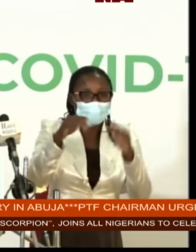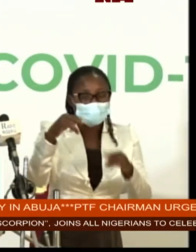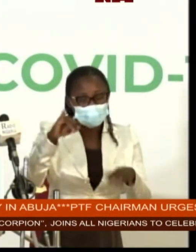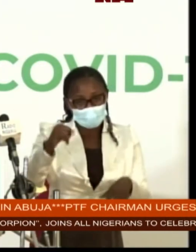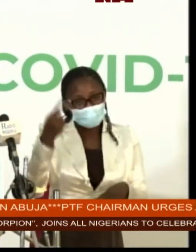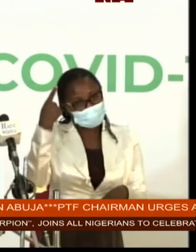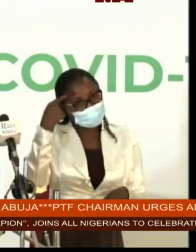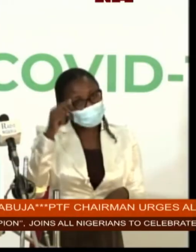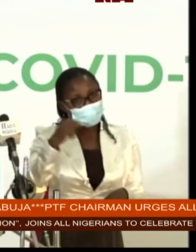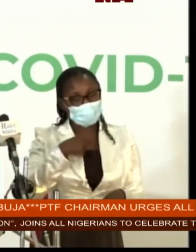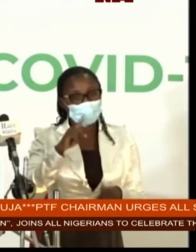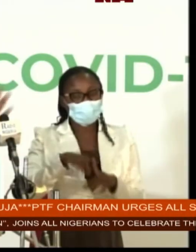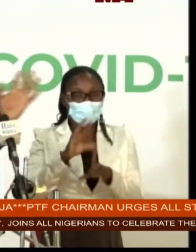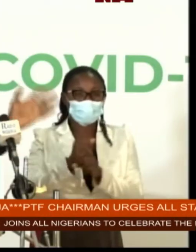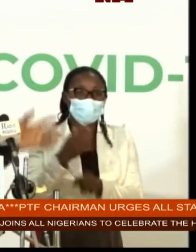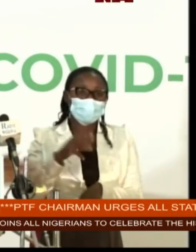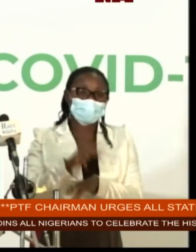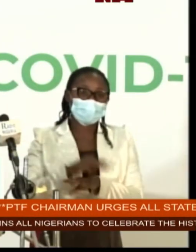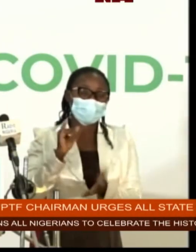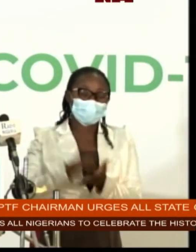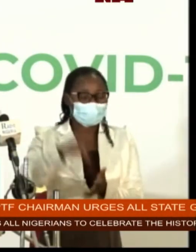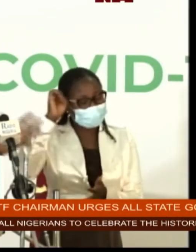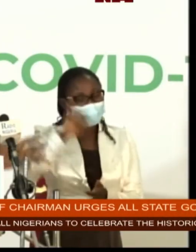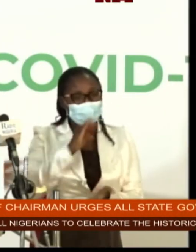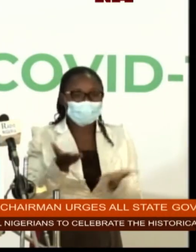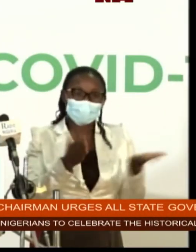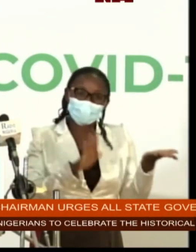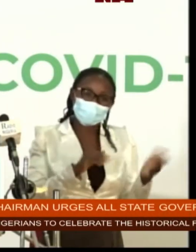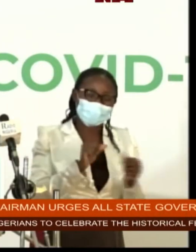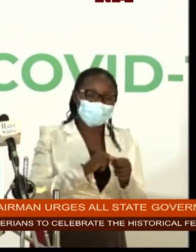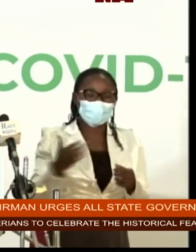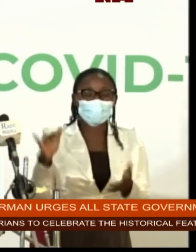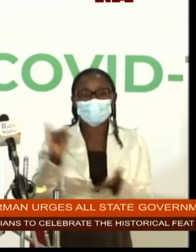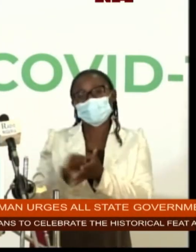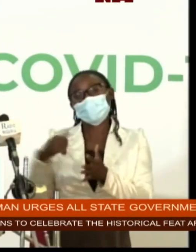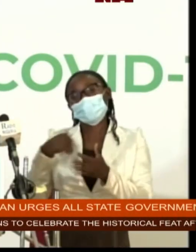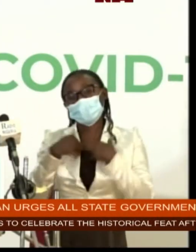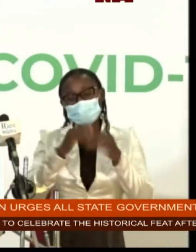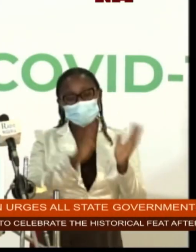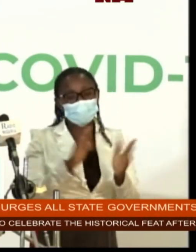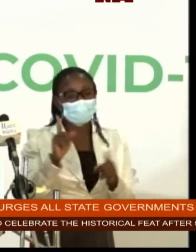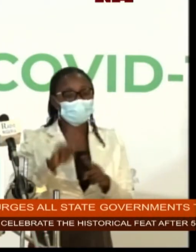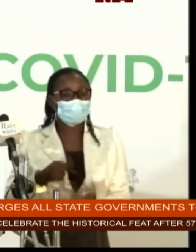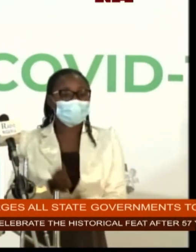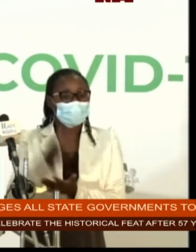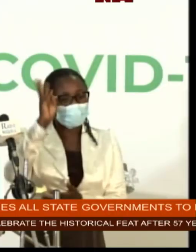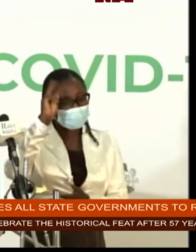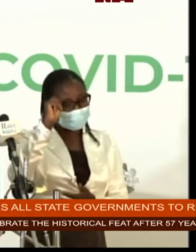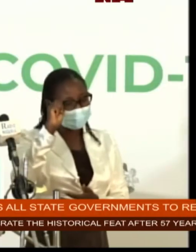in, that everything we spoke about, how you could be aided and assisted,